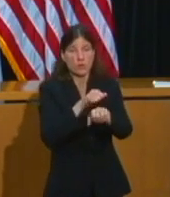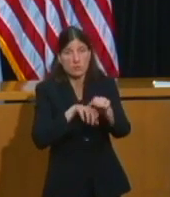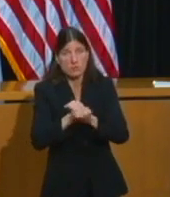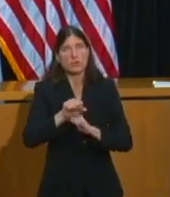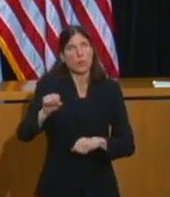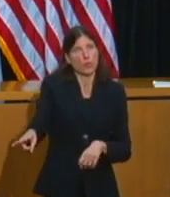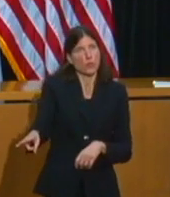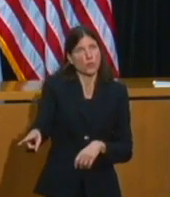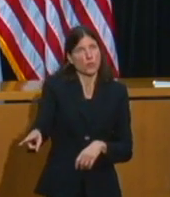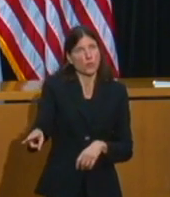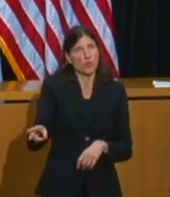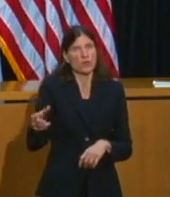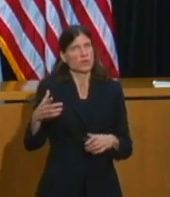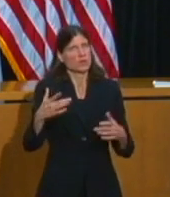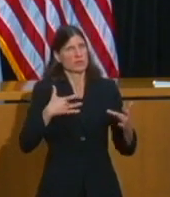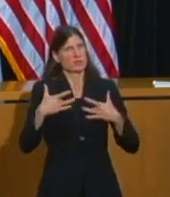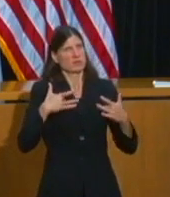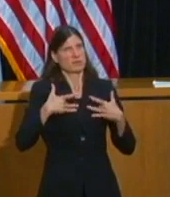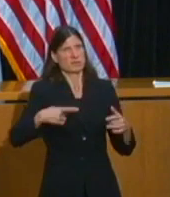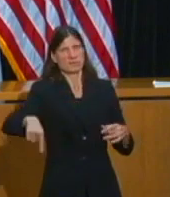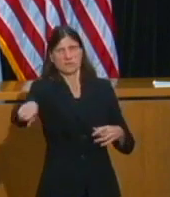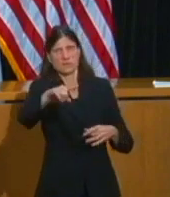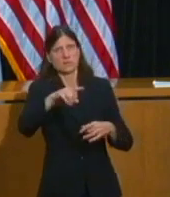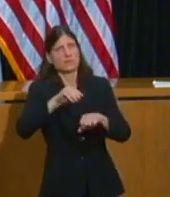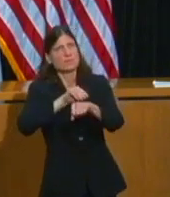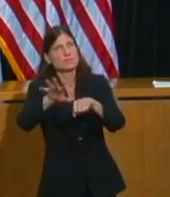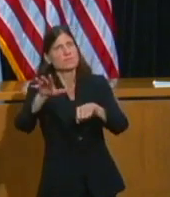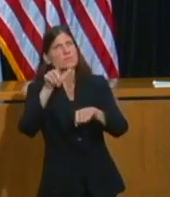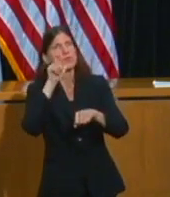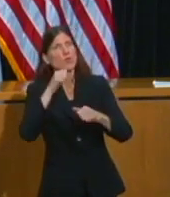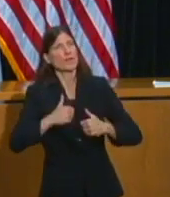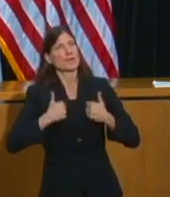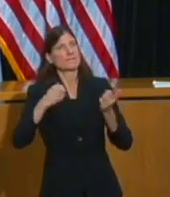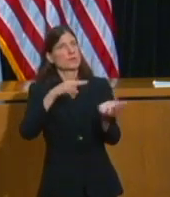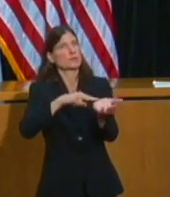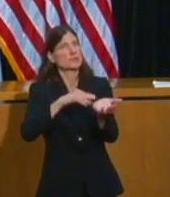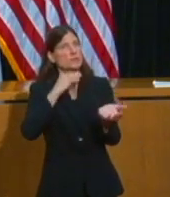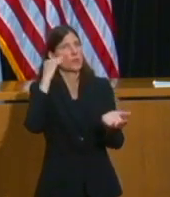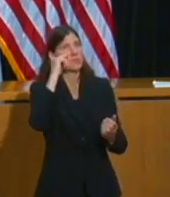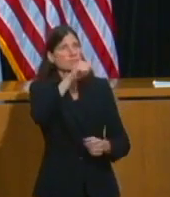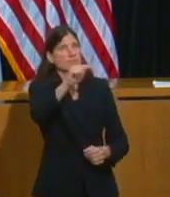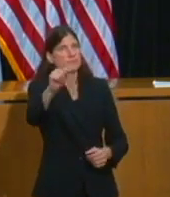from Medicaid, receivership, and other sanctions.